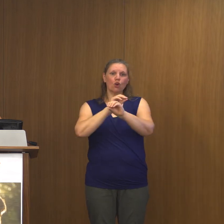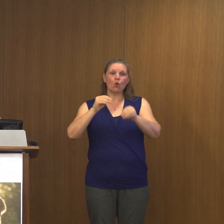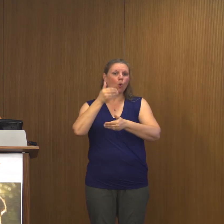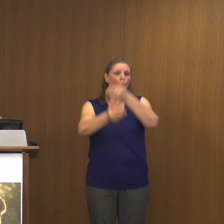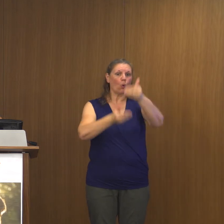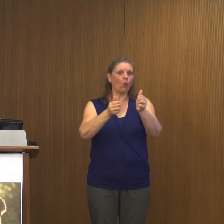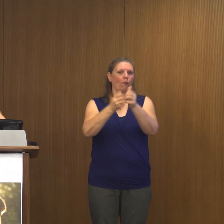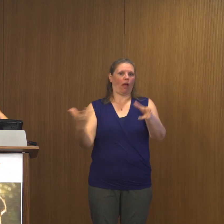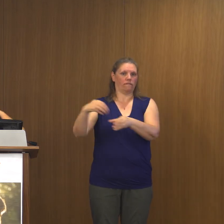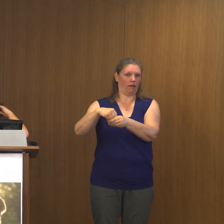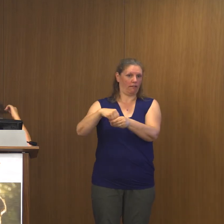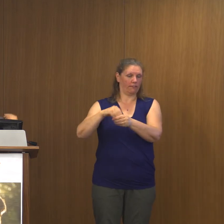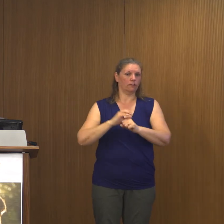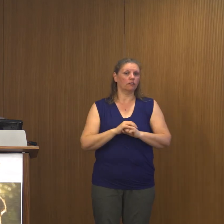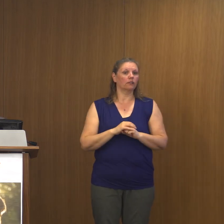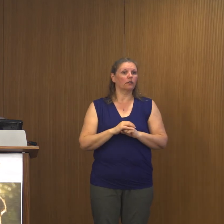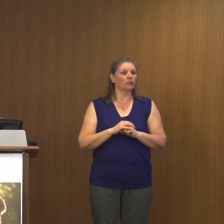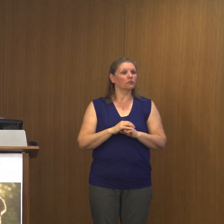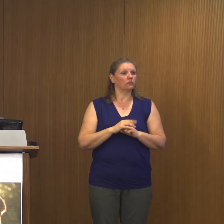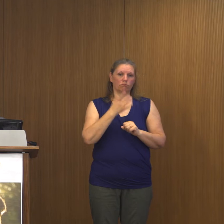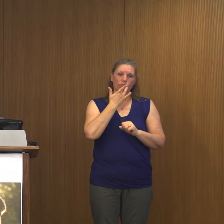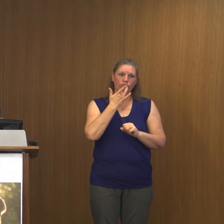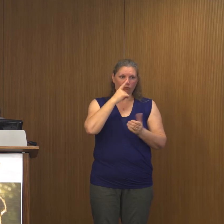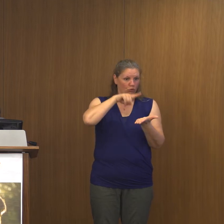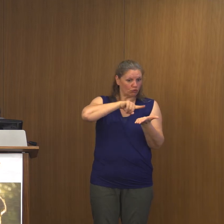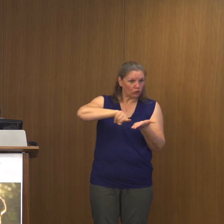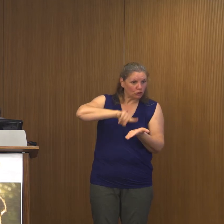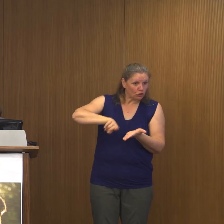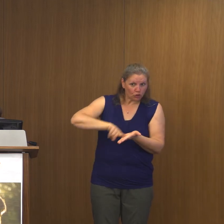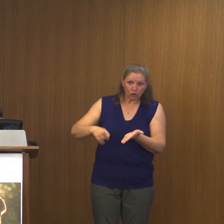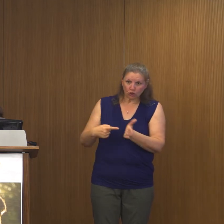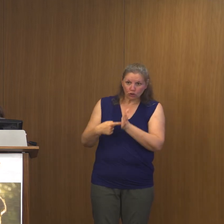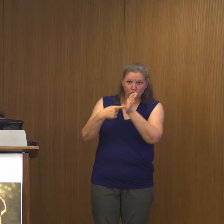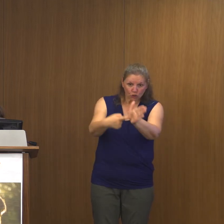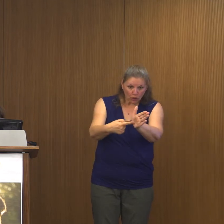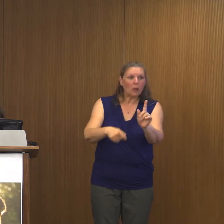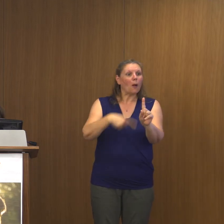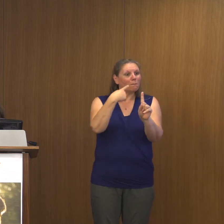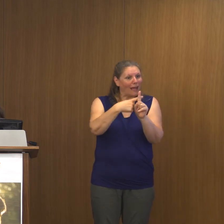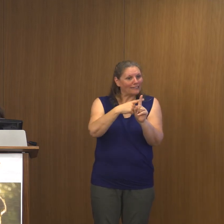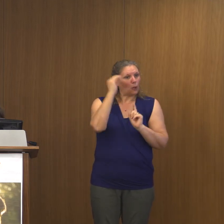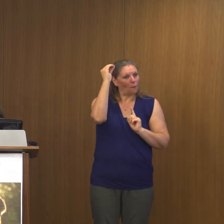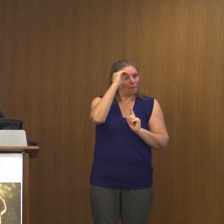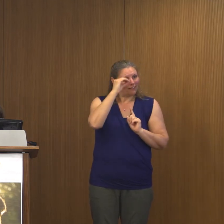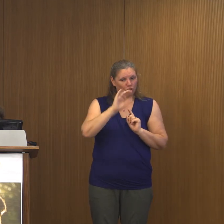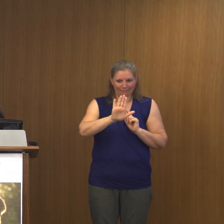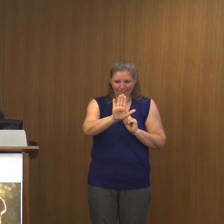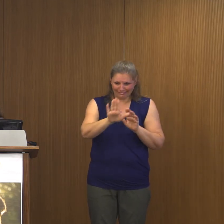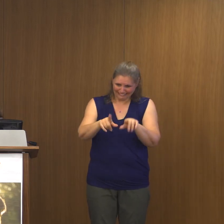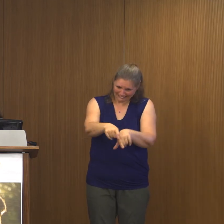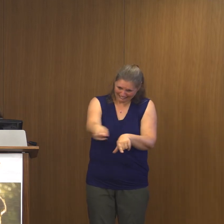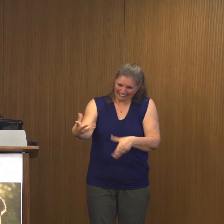just to have the research perspective, but we wanted to make sure that we have the voices of the communities to